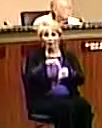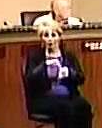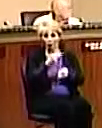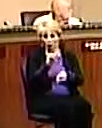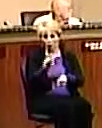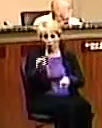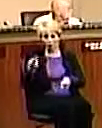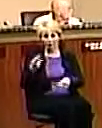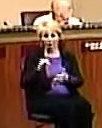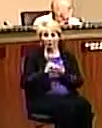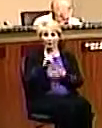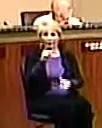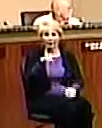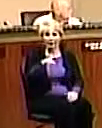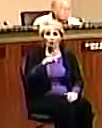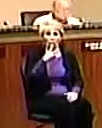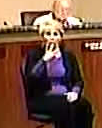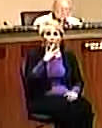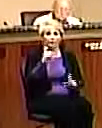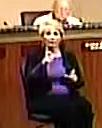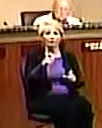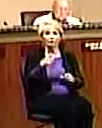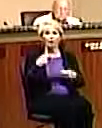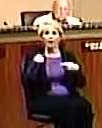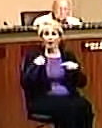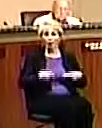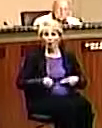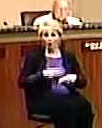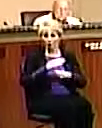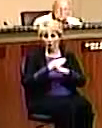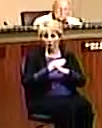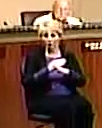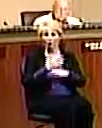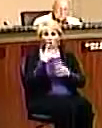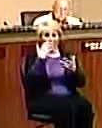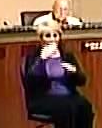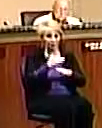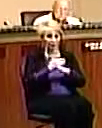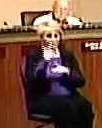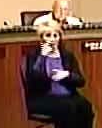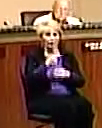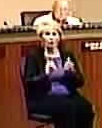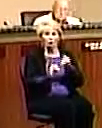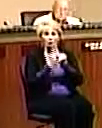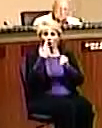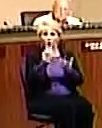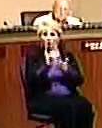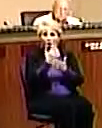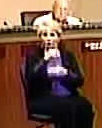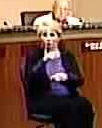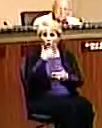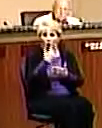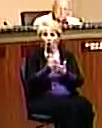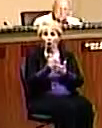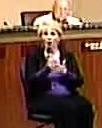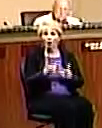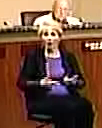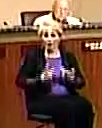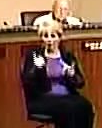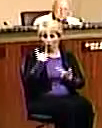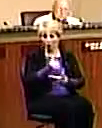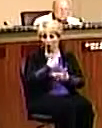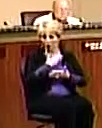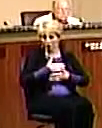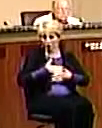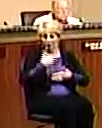and whereas only tap water delivers public health protection, fire protection, support for our economy, and the quality of life that we enjoy. And